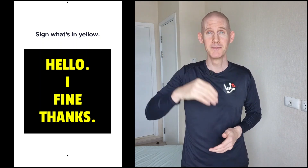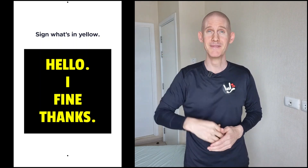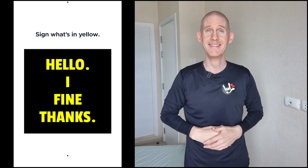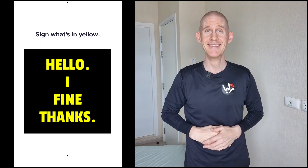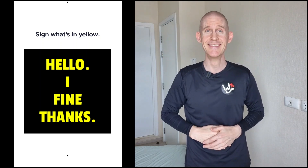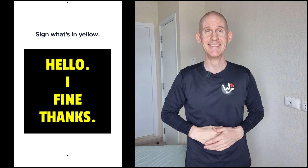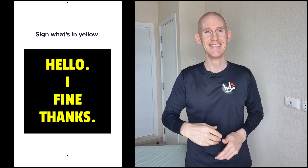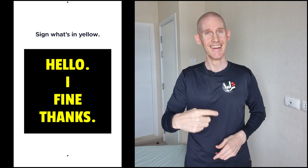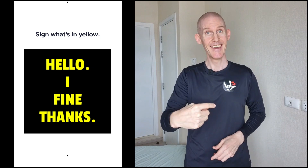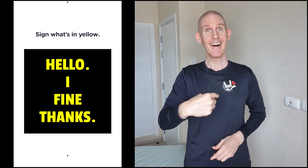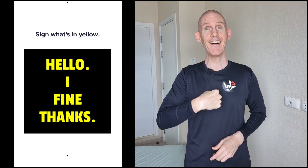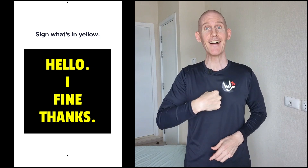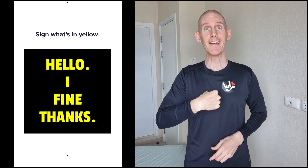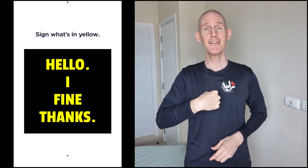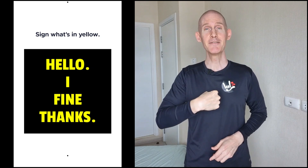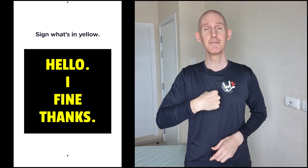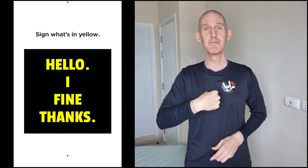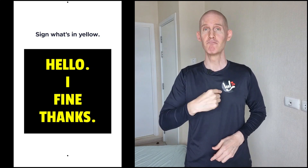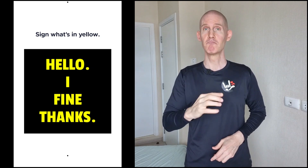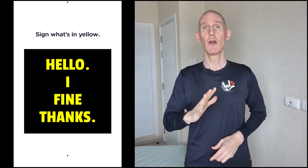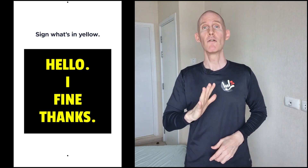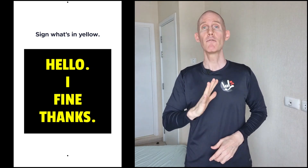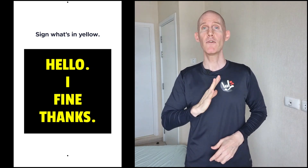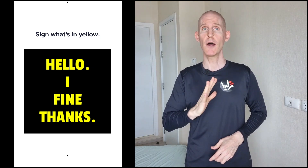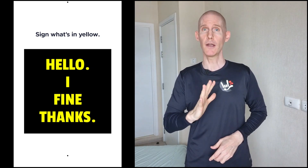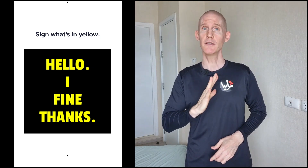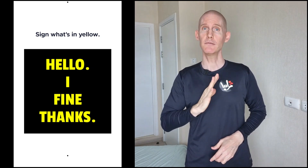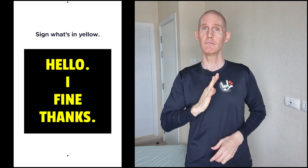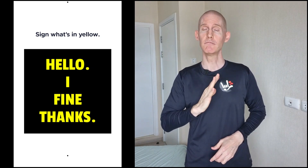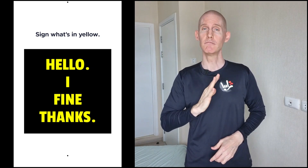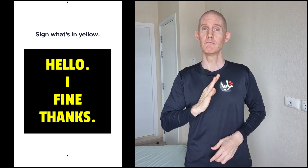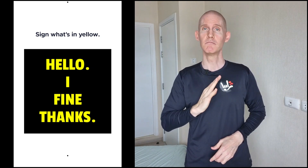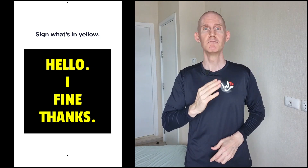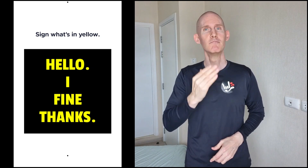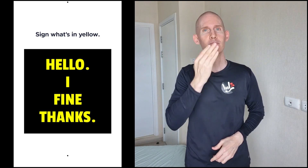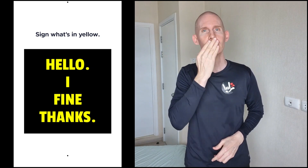Hello, I fine,